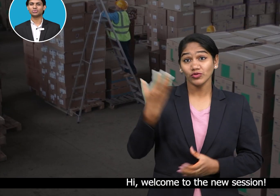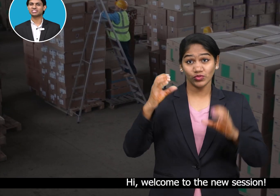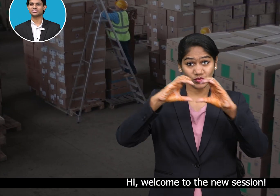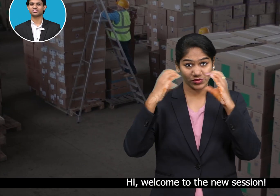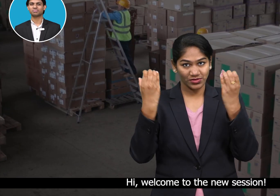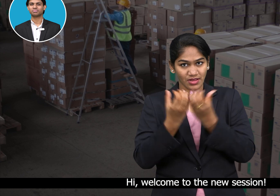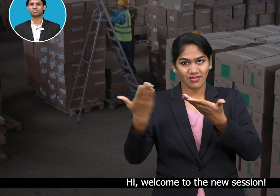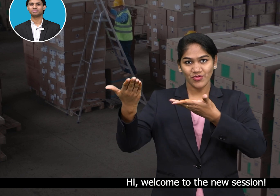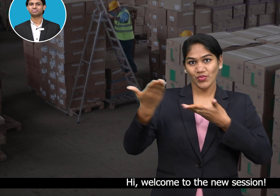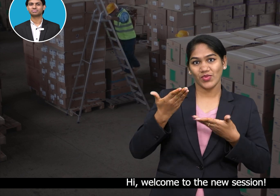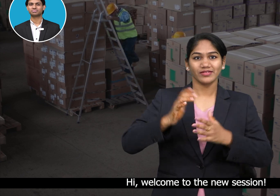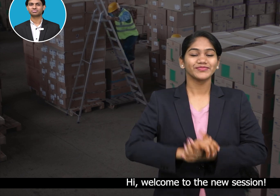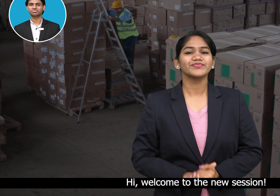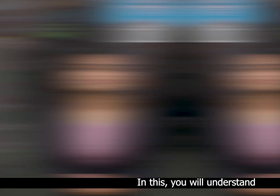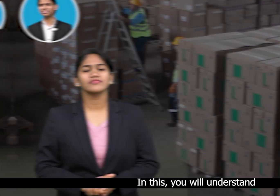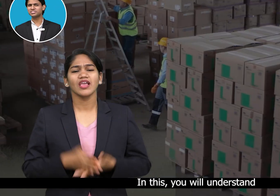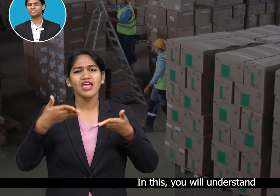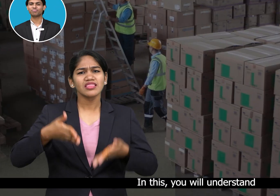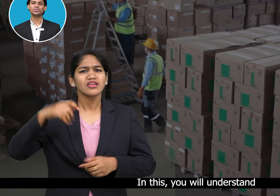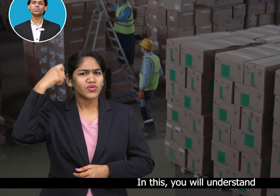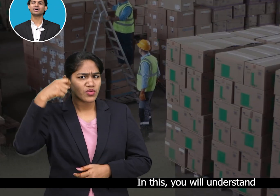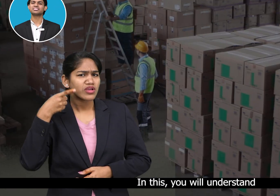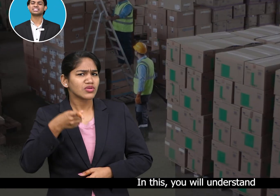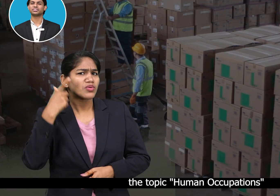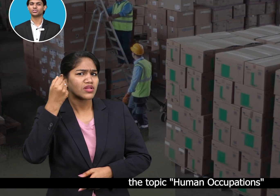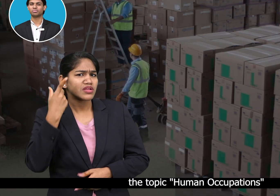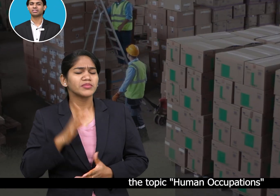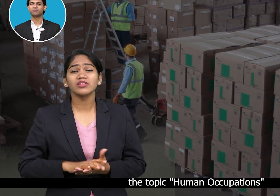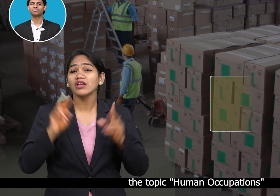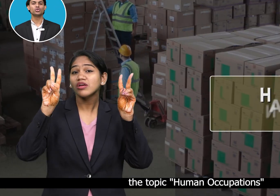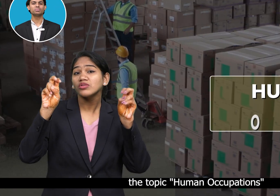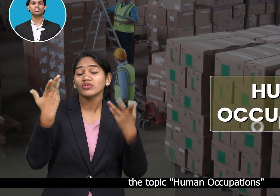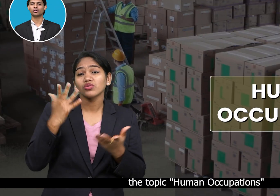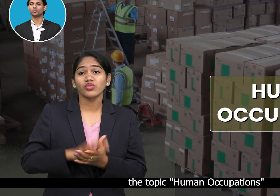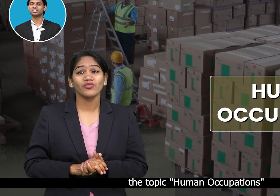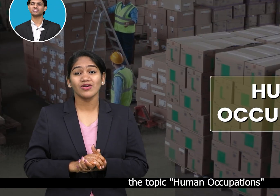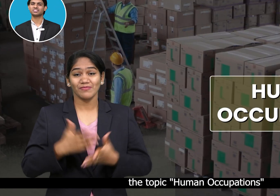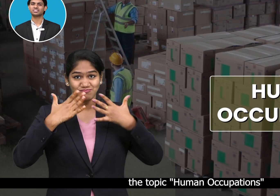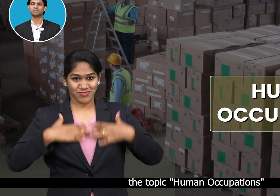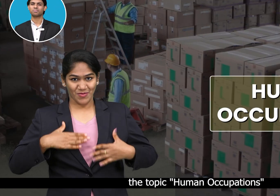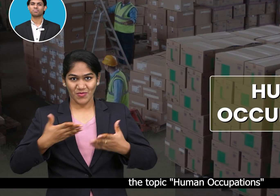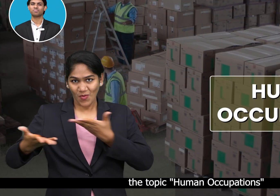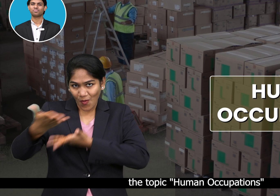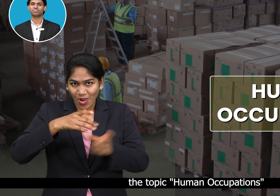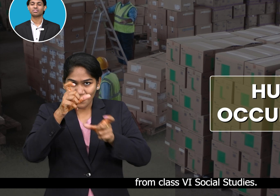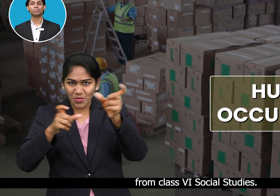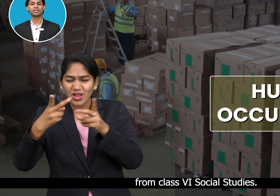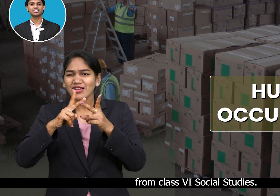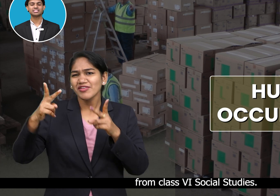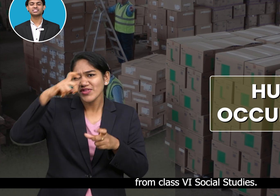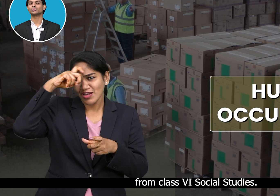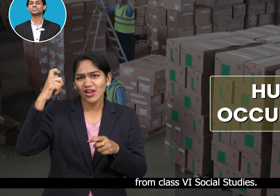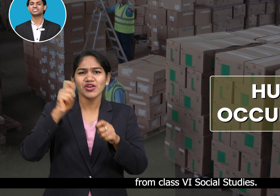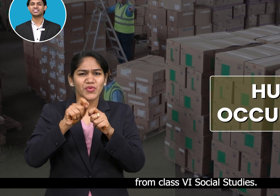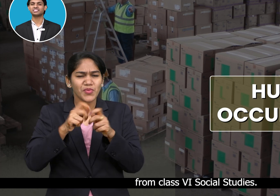Welcome to the new session. In this, you will understand the topic Human Occupations from